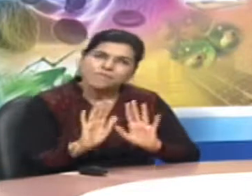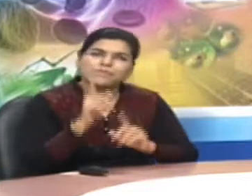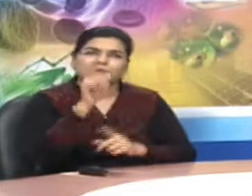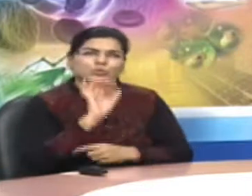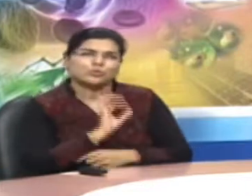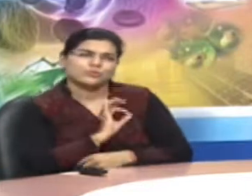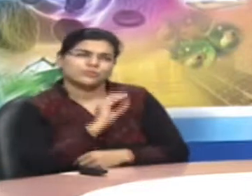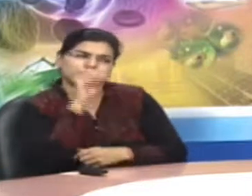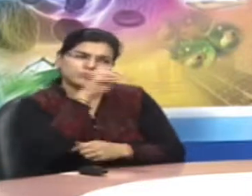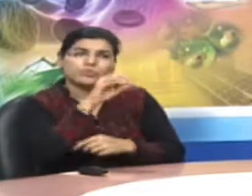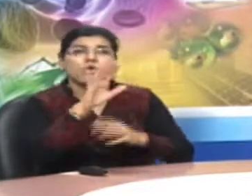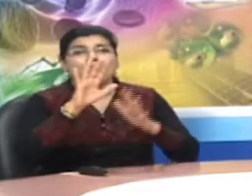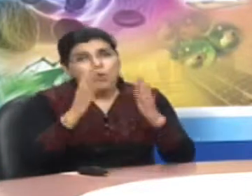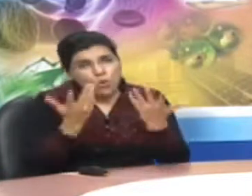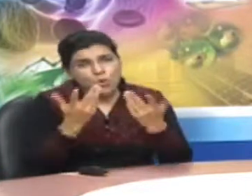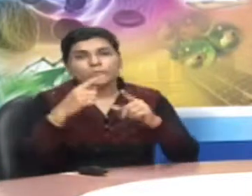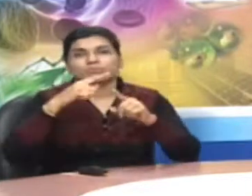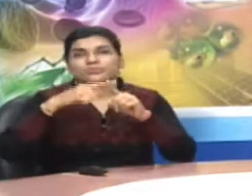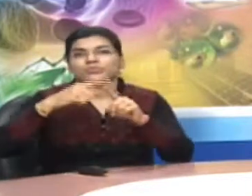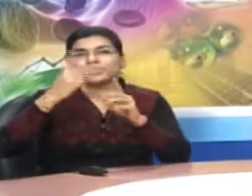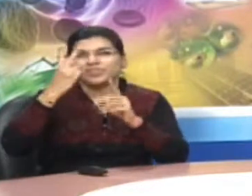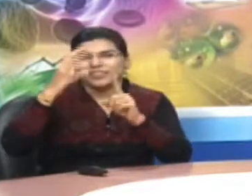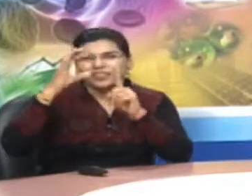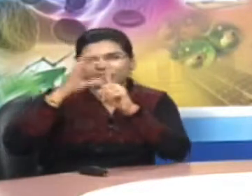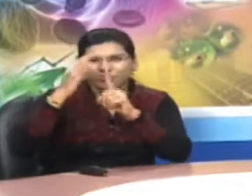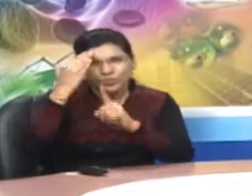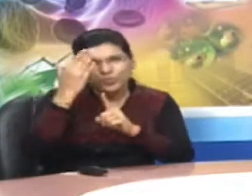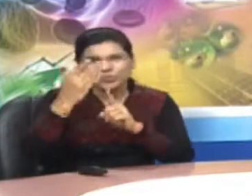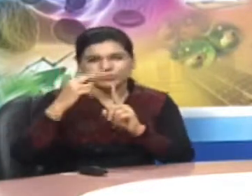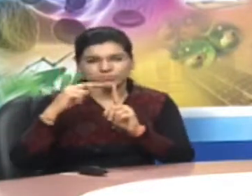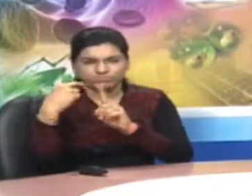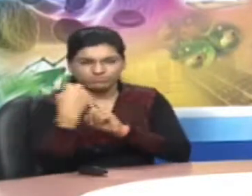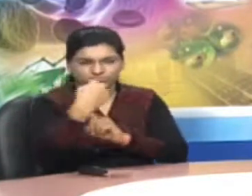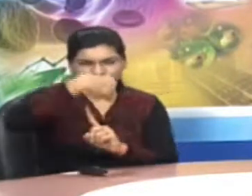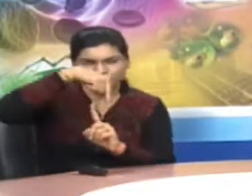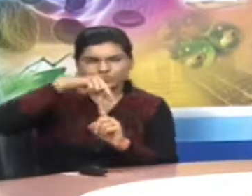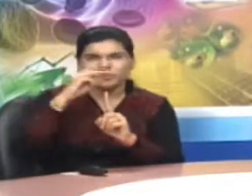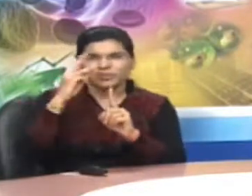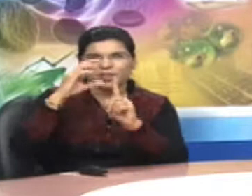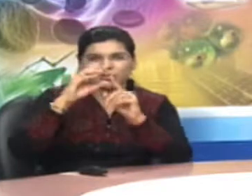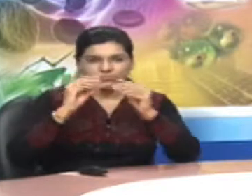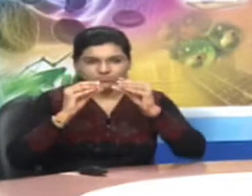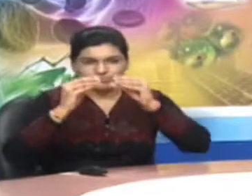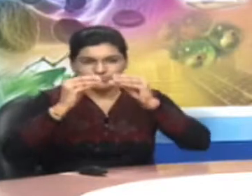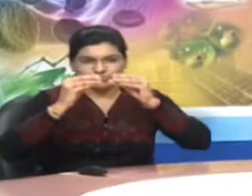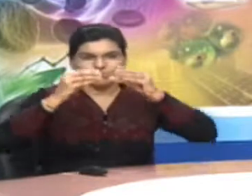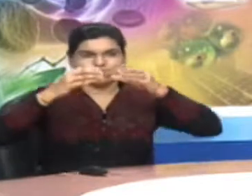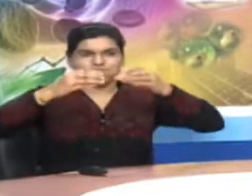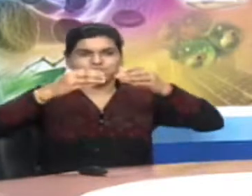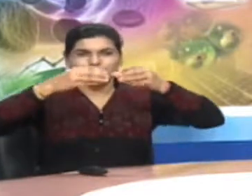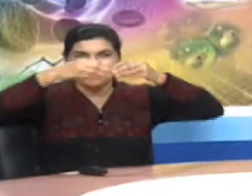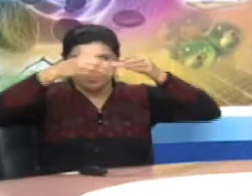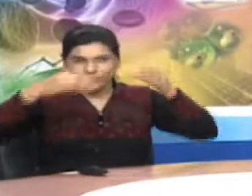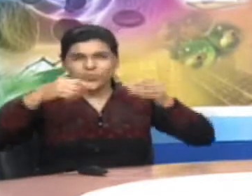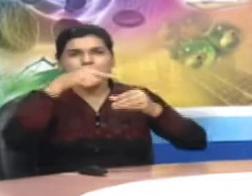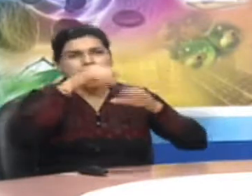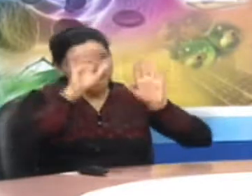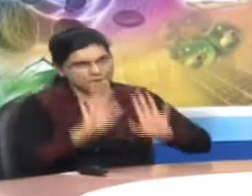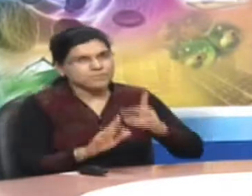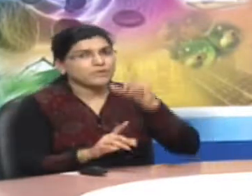looking, and you can give effect to the shapes also and to the font also. These effects will make